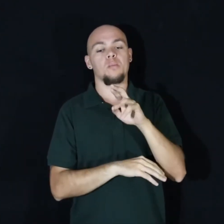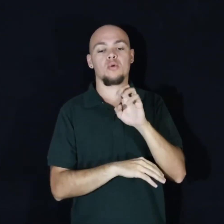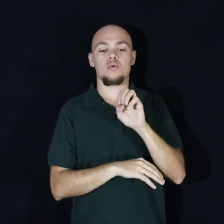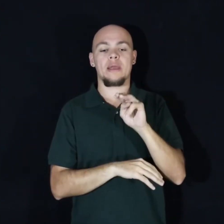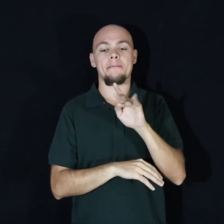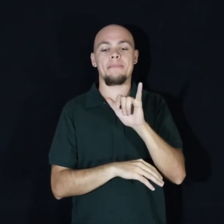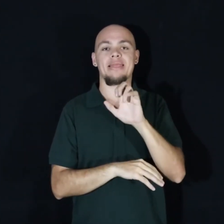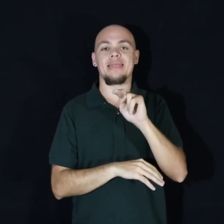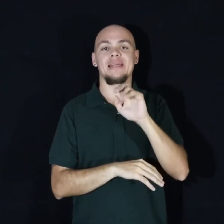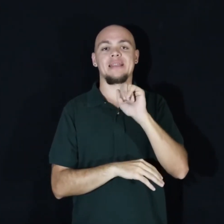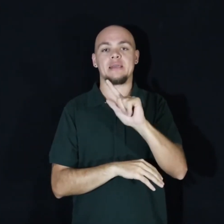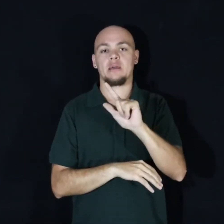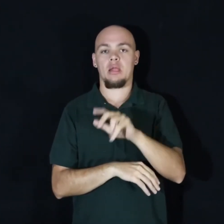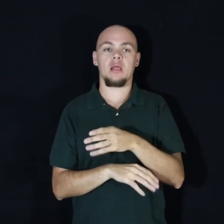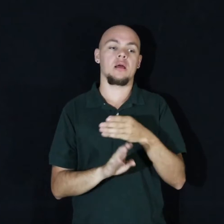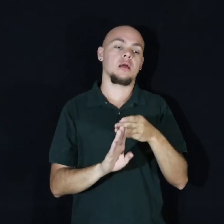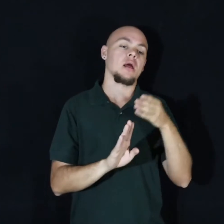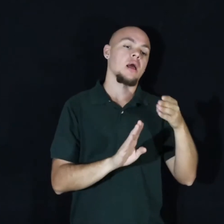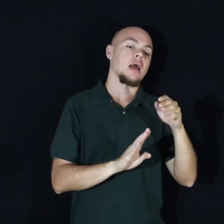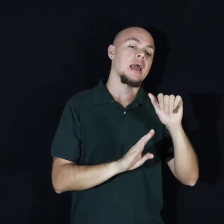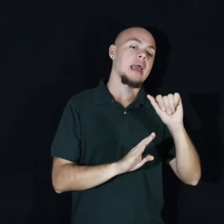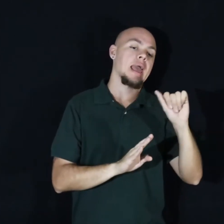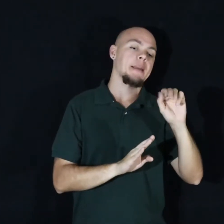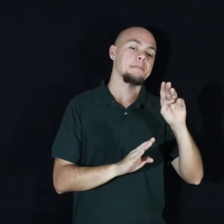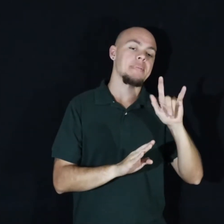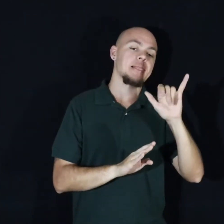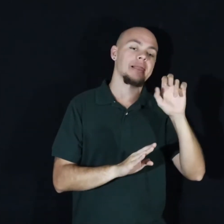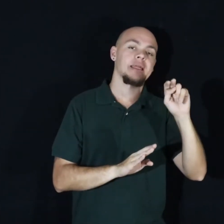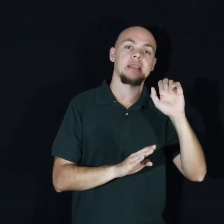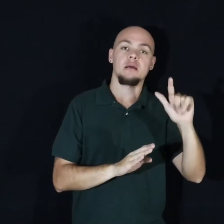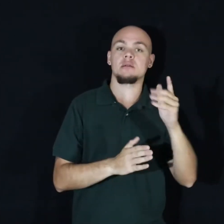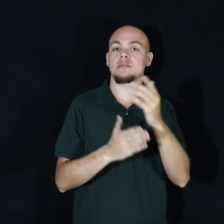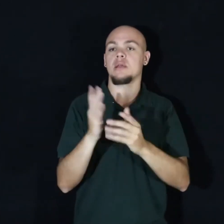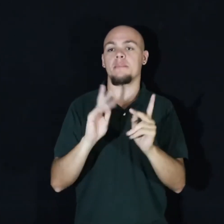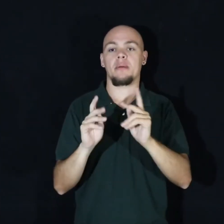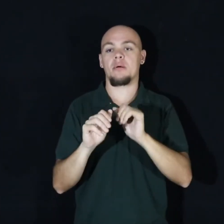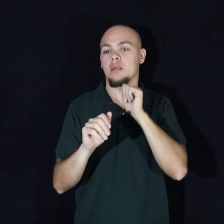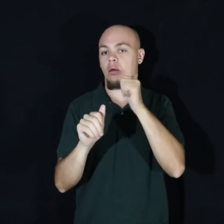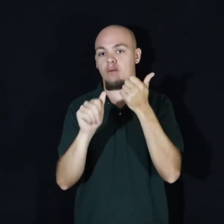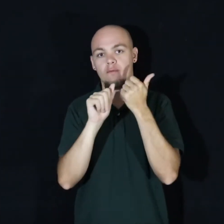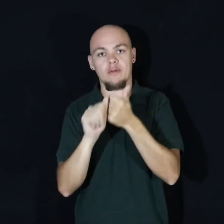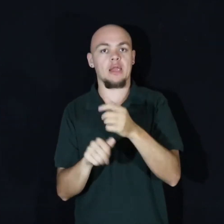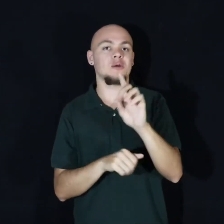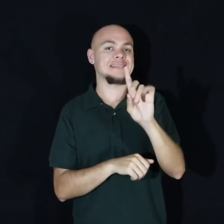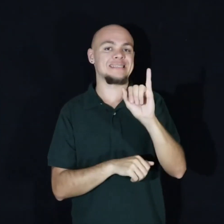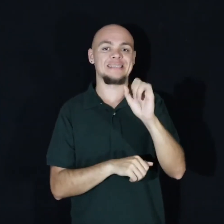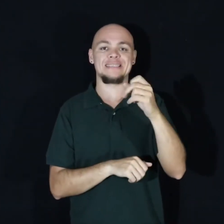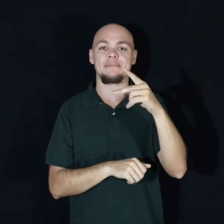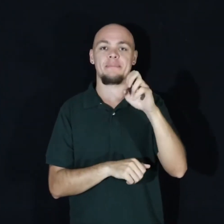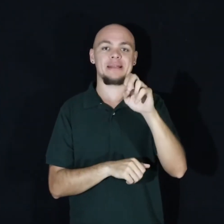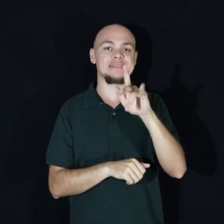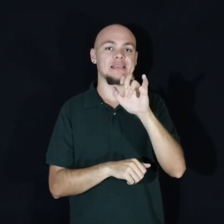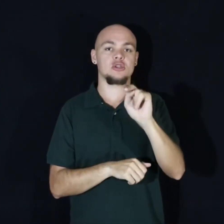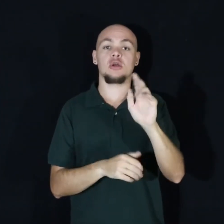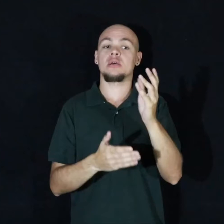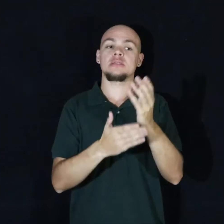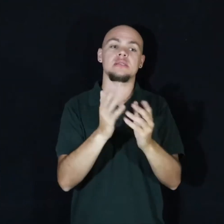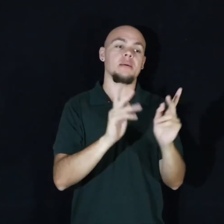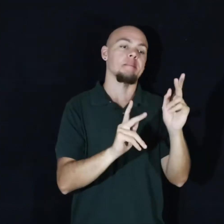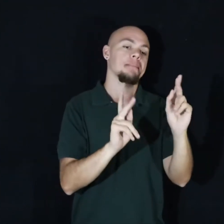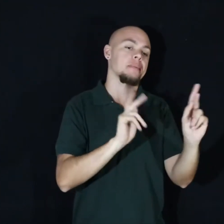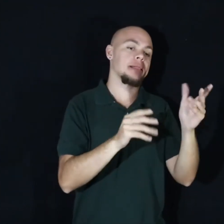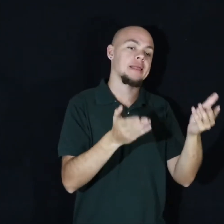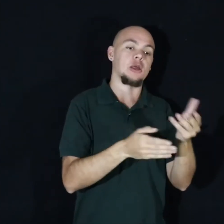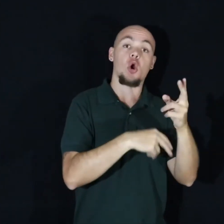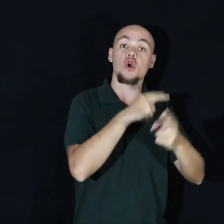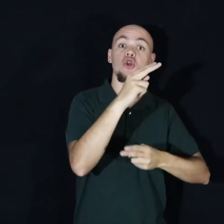they're, premillennial dispensationalists. We have some people here who are amillennialists. We have some people who don't follow dispensationalism at all. We